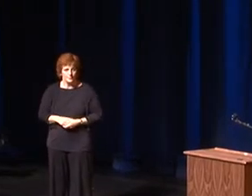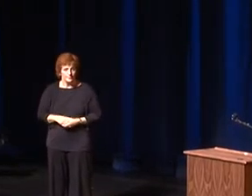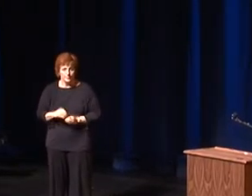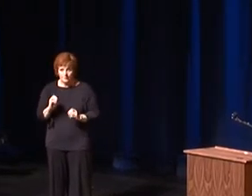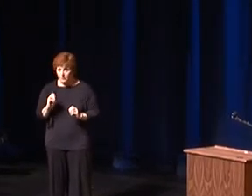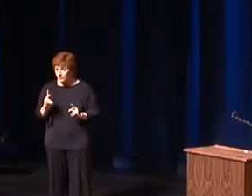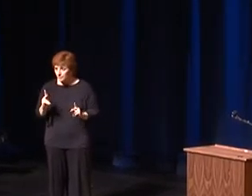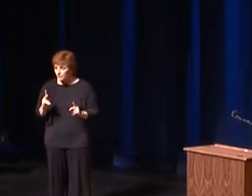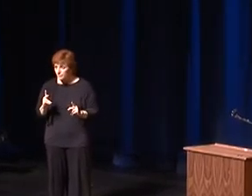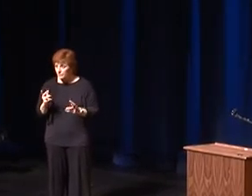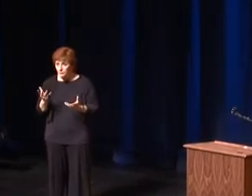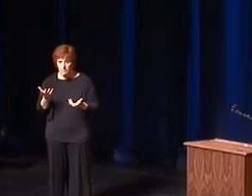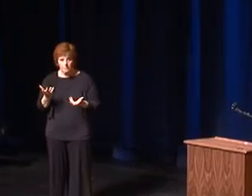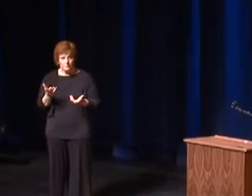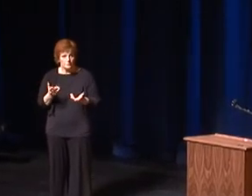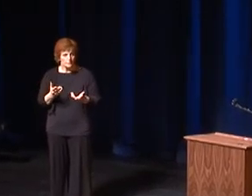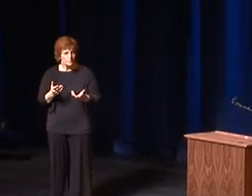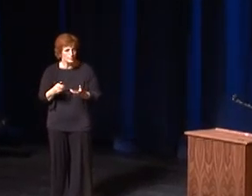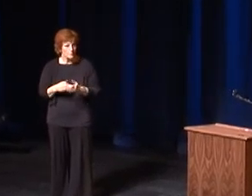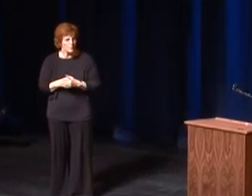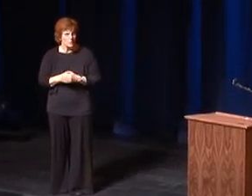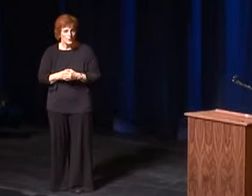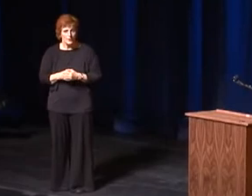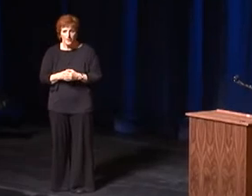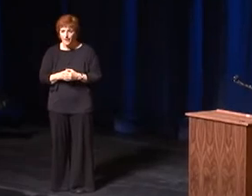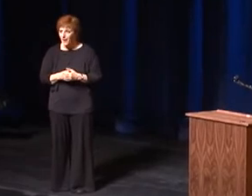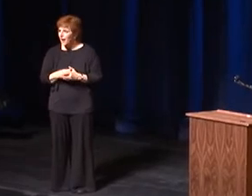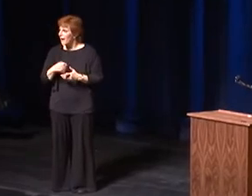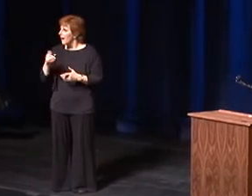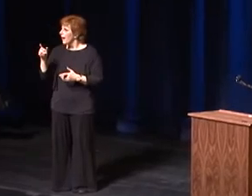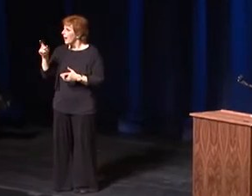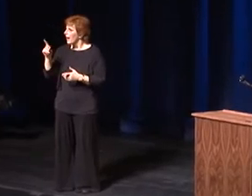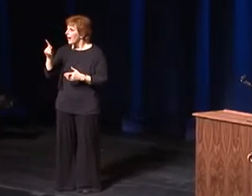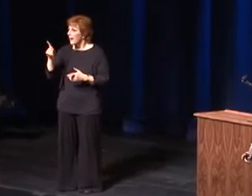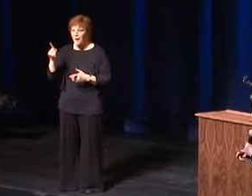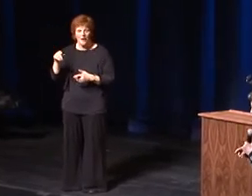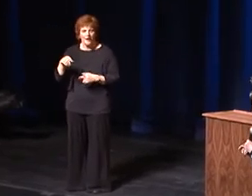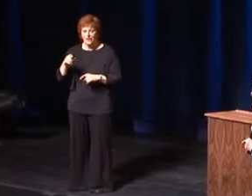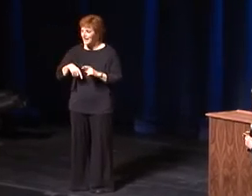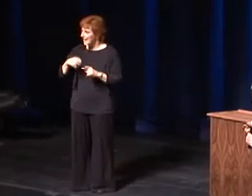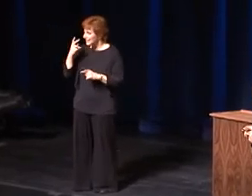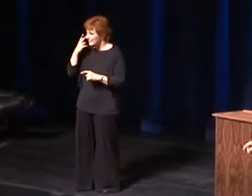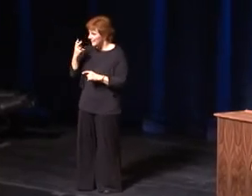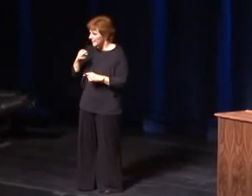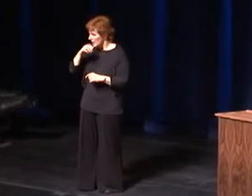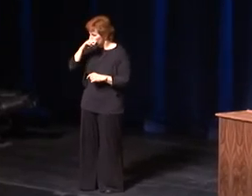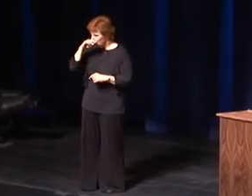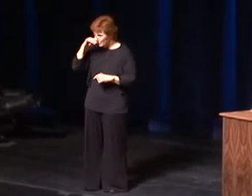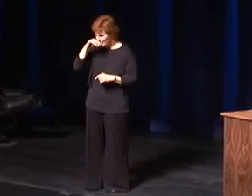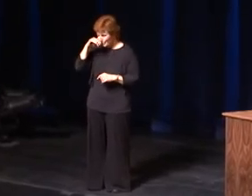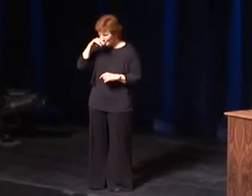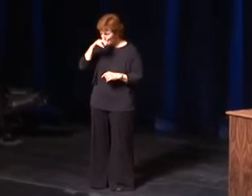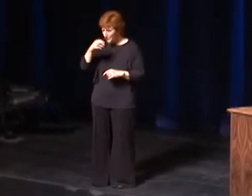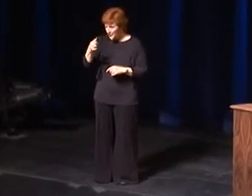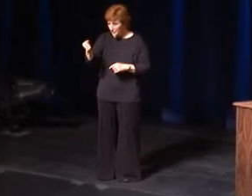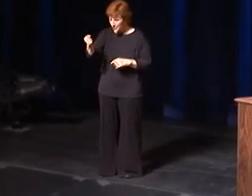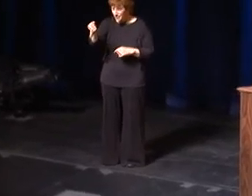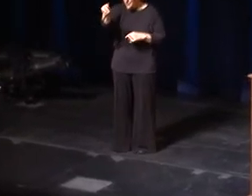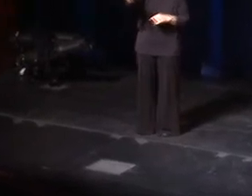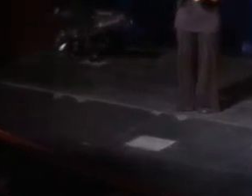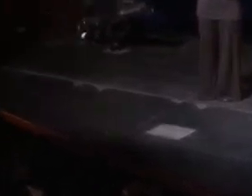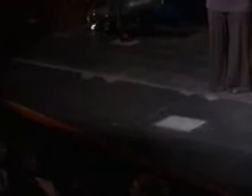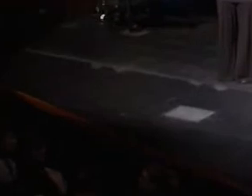Okay, I'm going to pick some. Okay, I can't. Maybe we can get the mic so everybody can